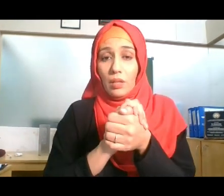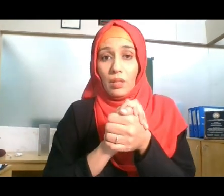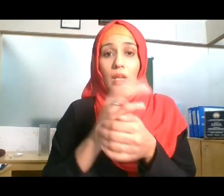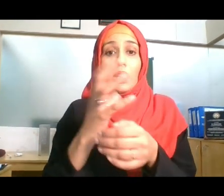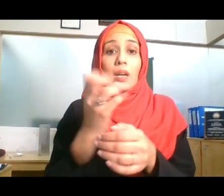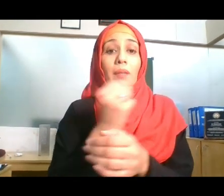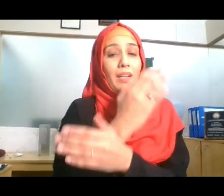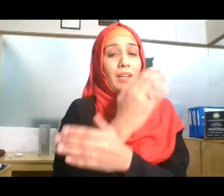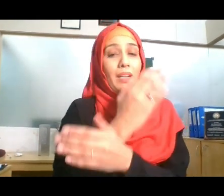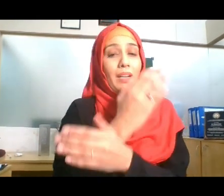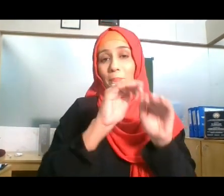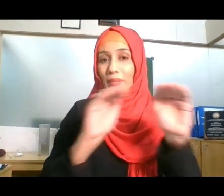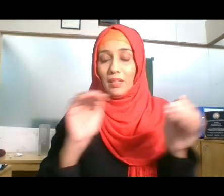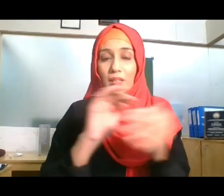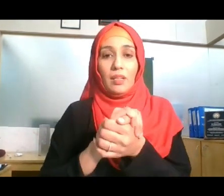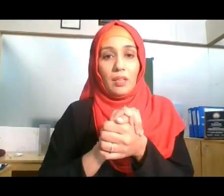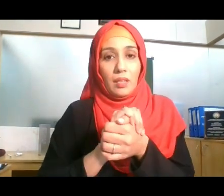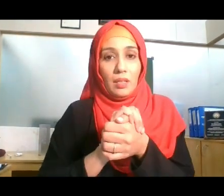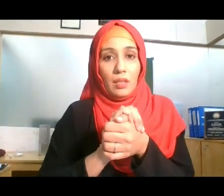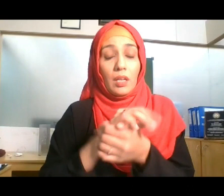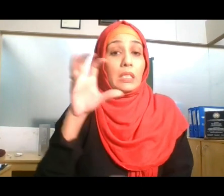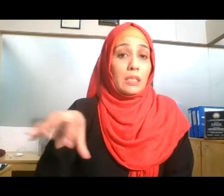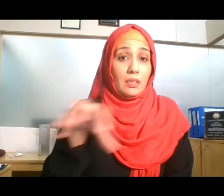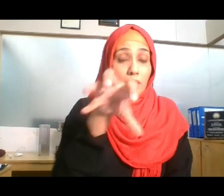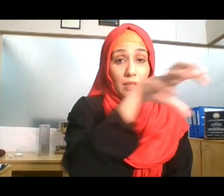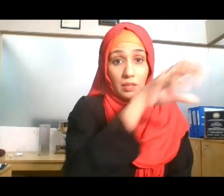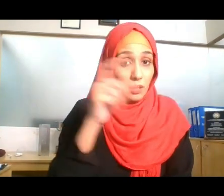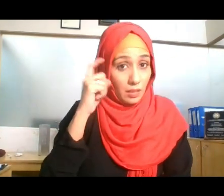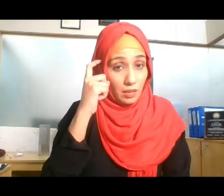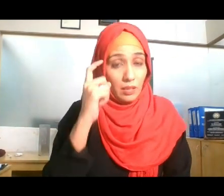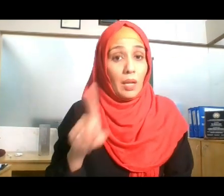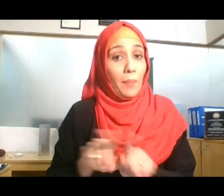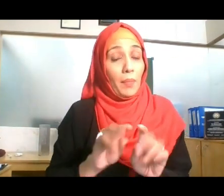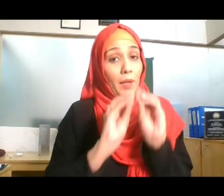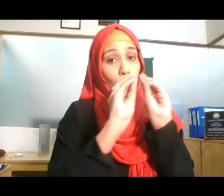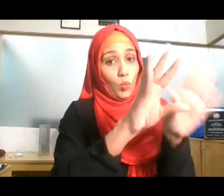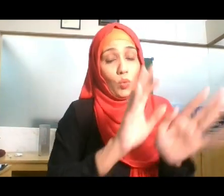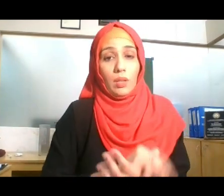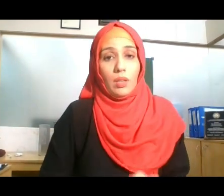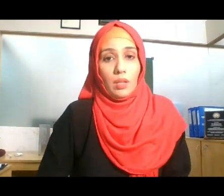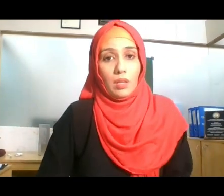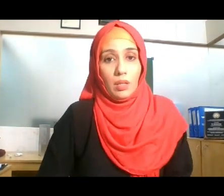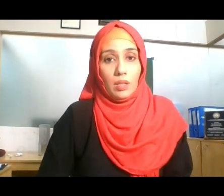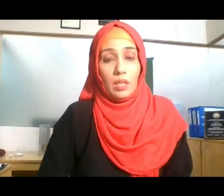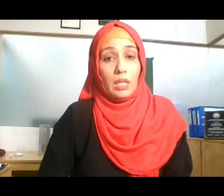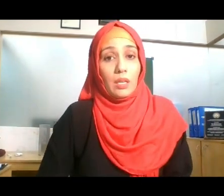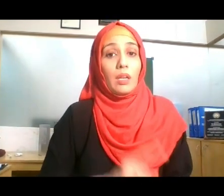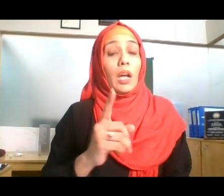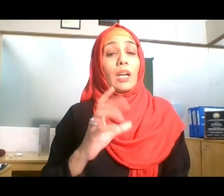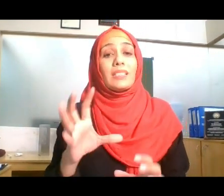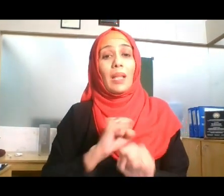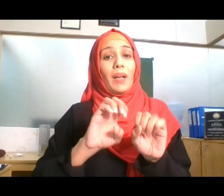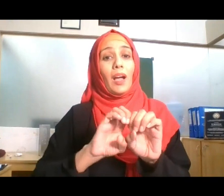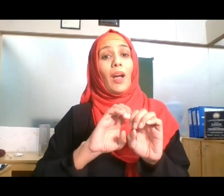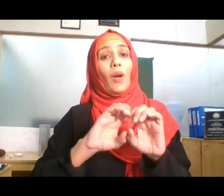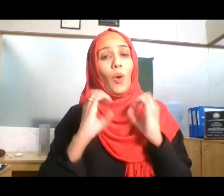in that district. And then these centers are also expected to serve as as hubs in the community for not